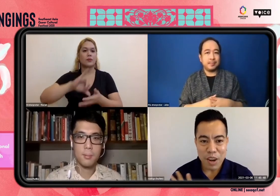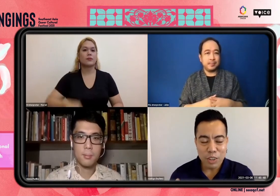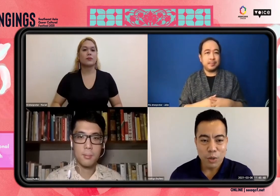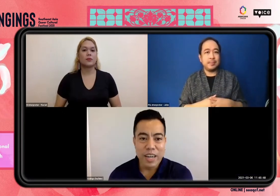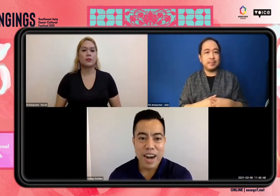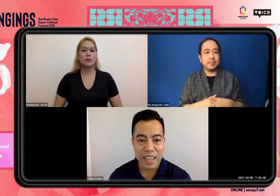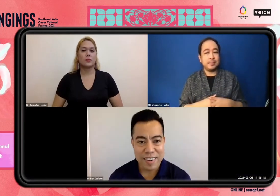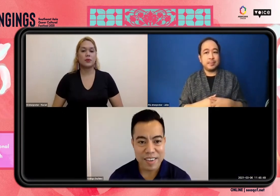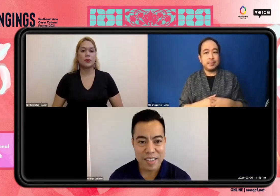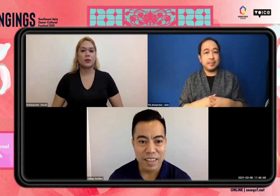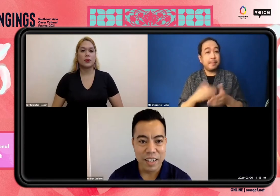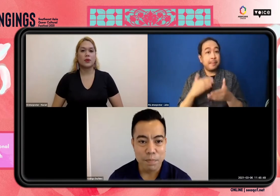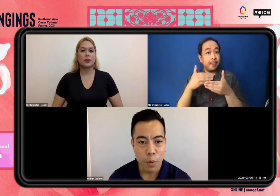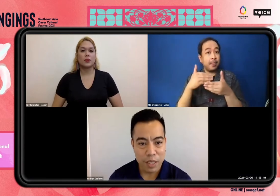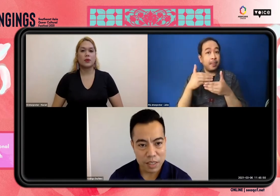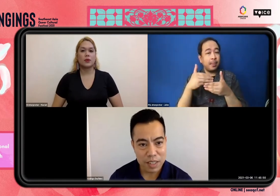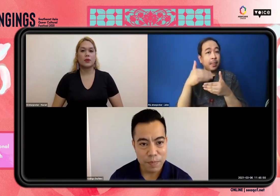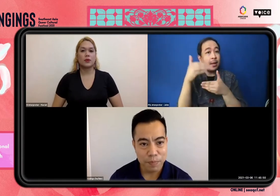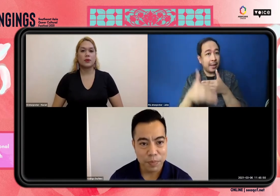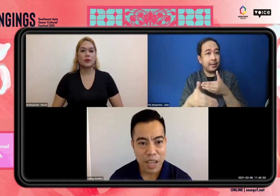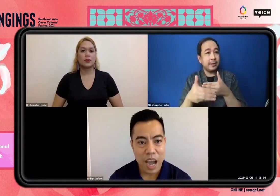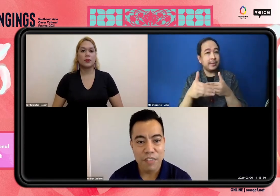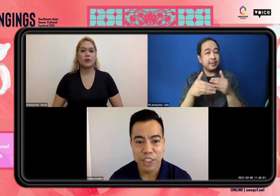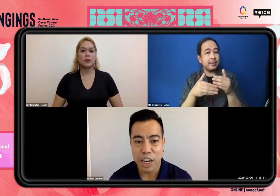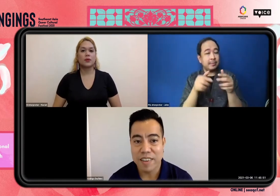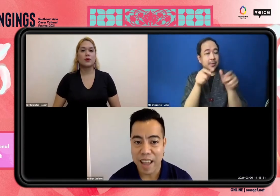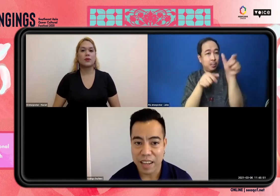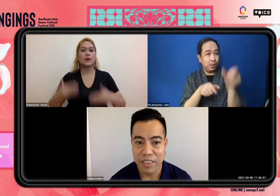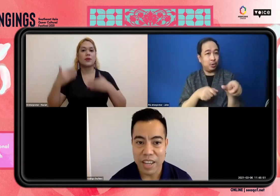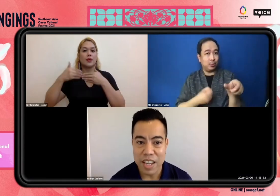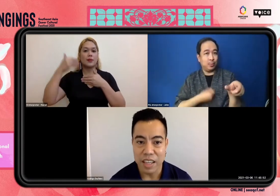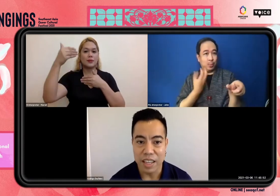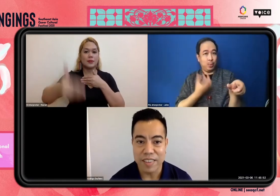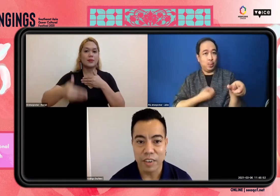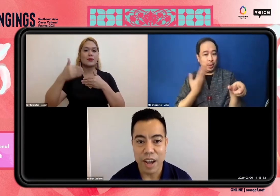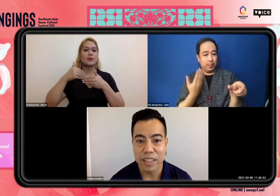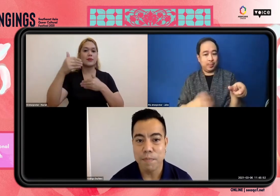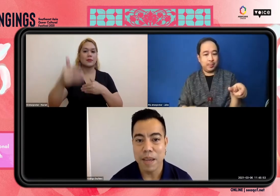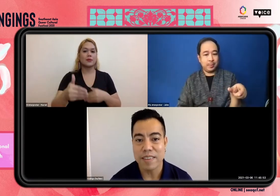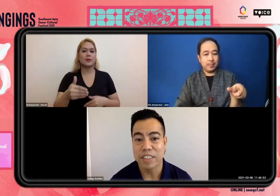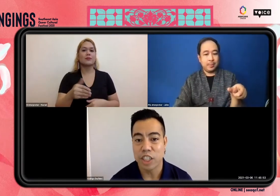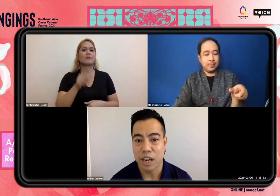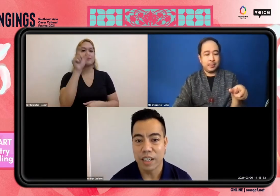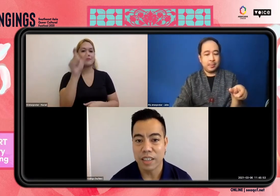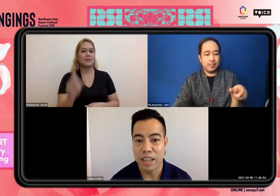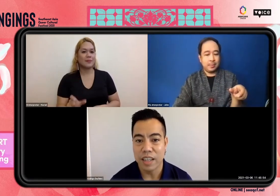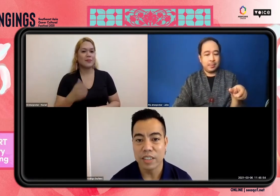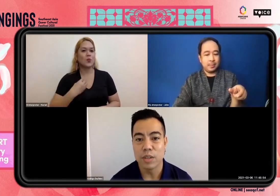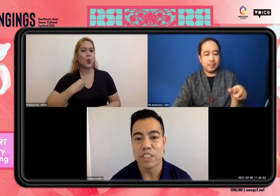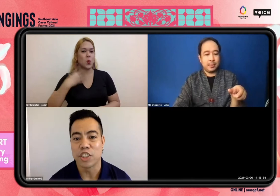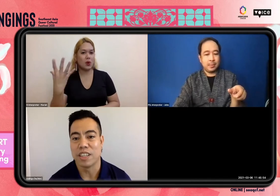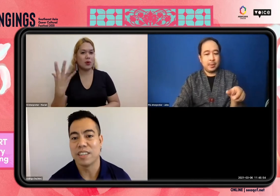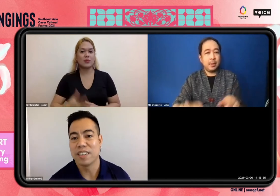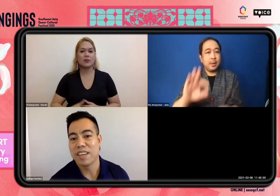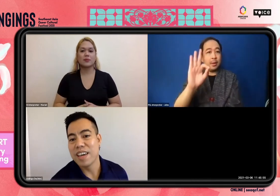We're moving on to our next poet. Fajar Zakhri is a writer based in Jakarta, Indonesia.